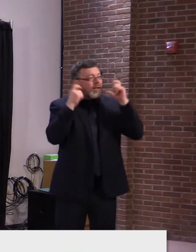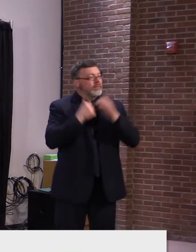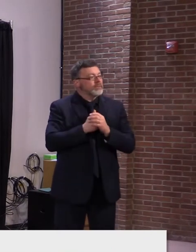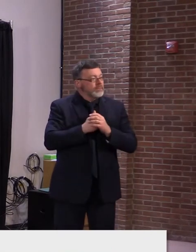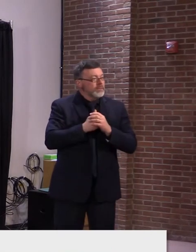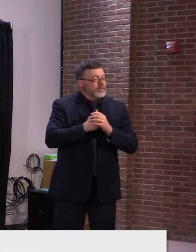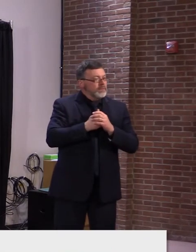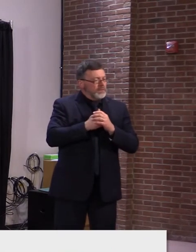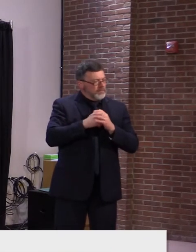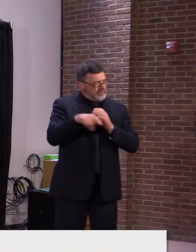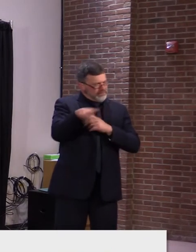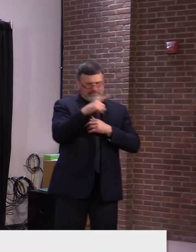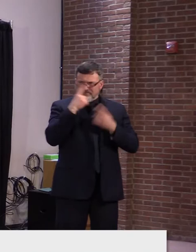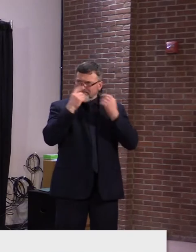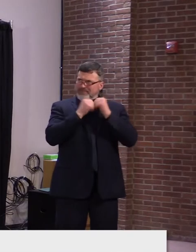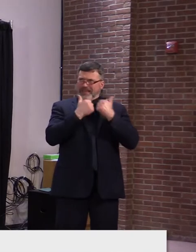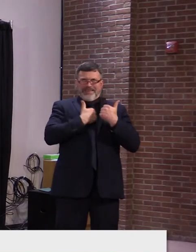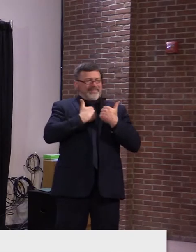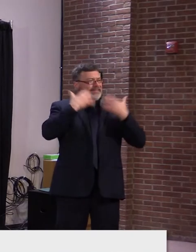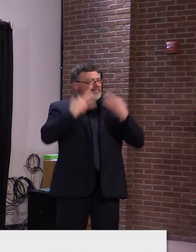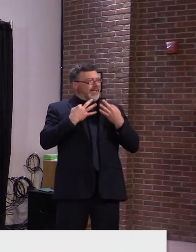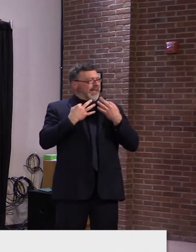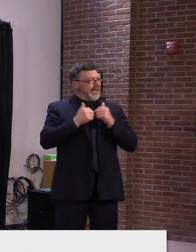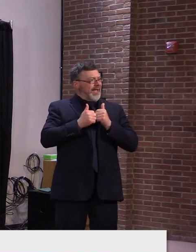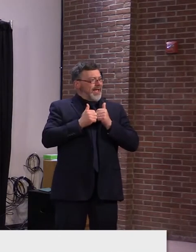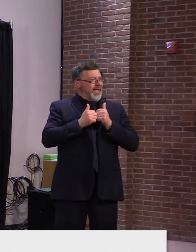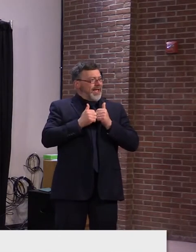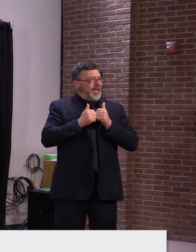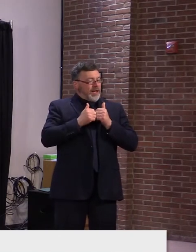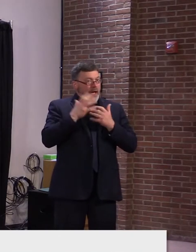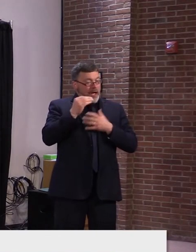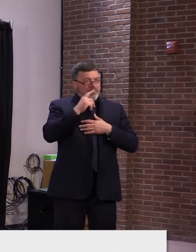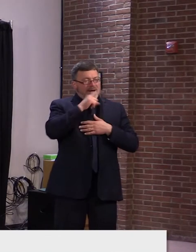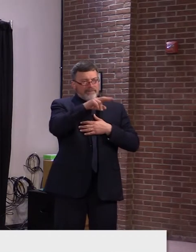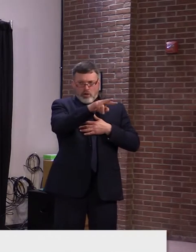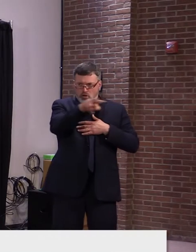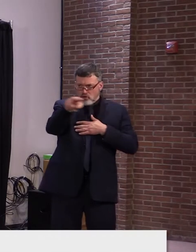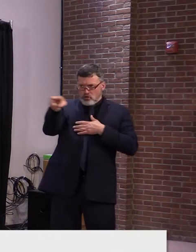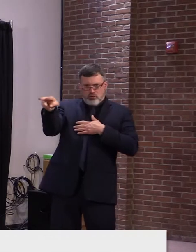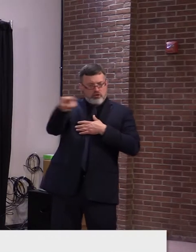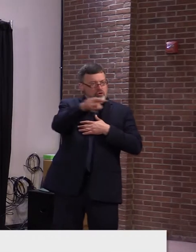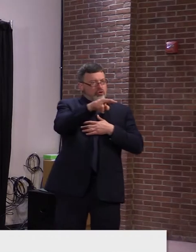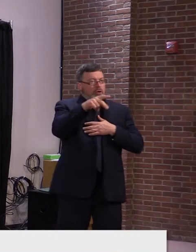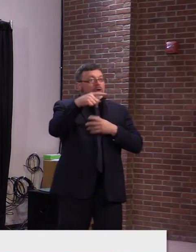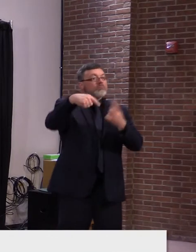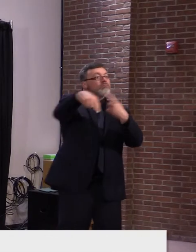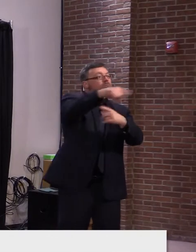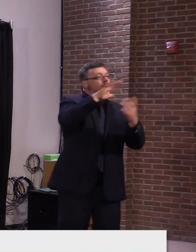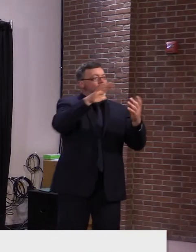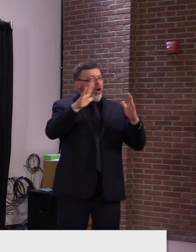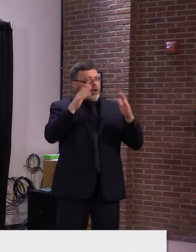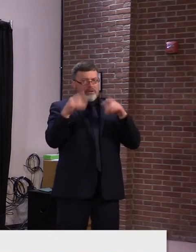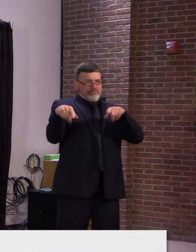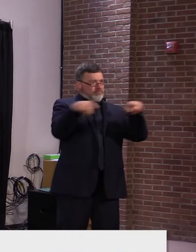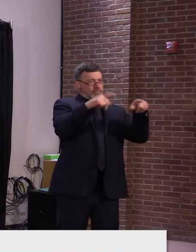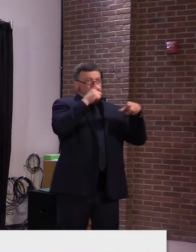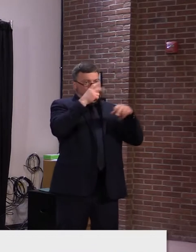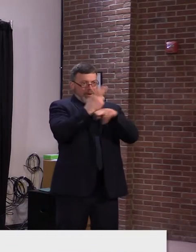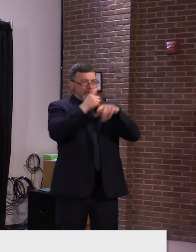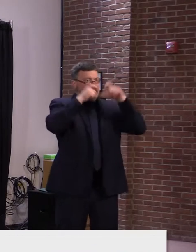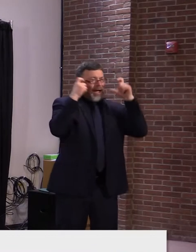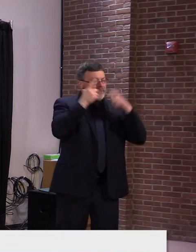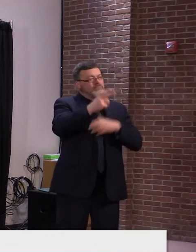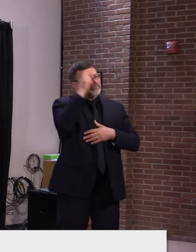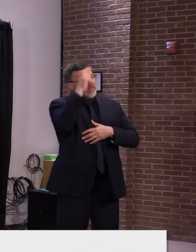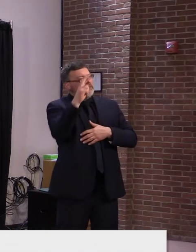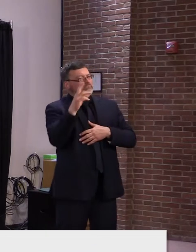to respect the decisions and needs of others around you about wearing a mask as we move through this time of